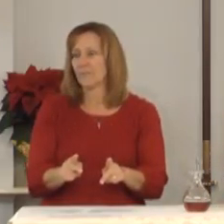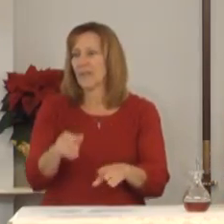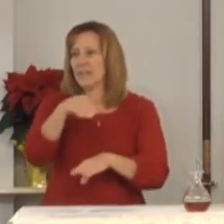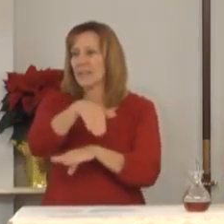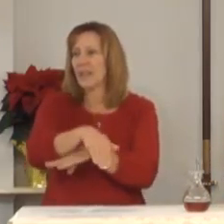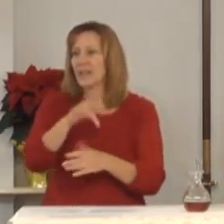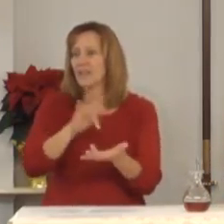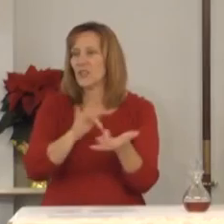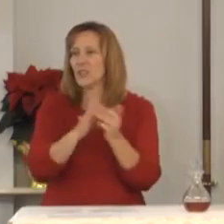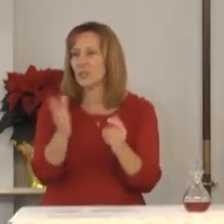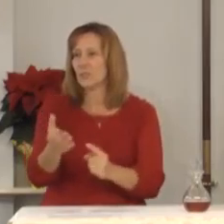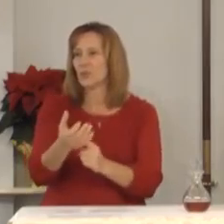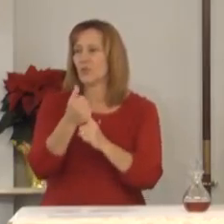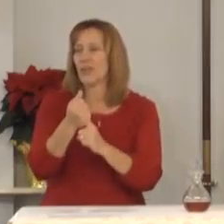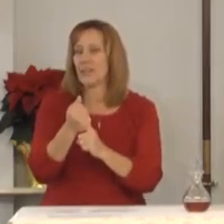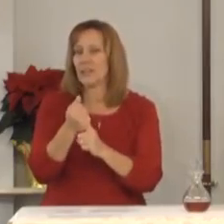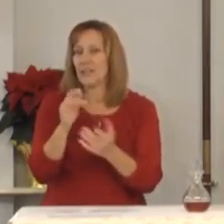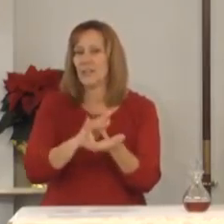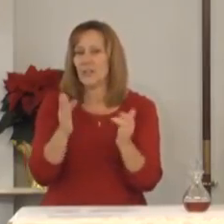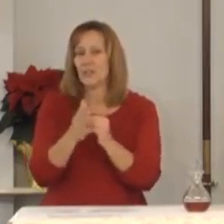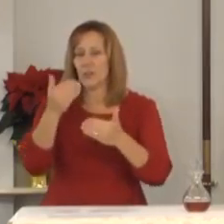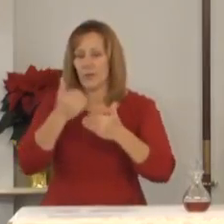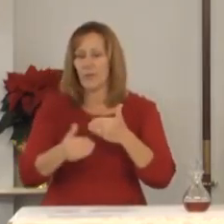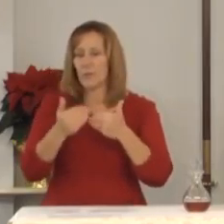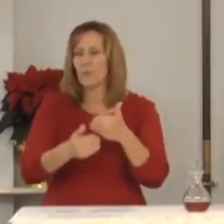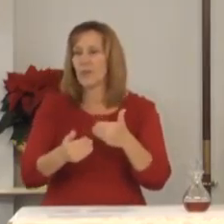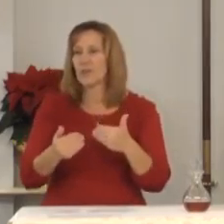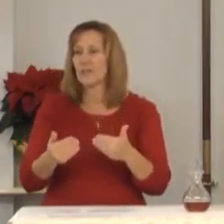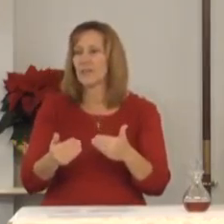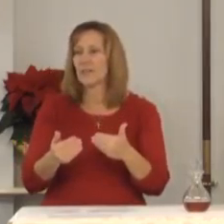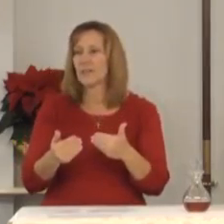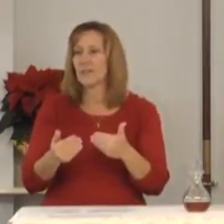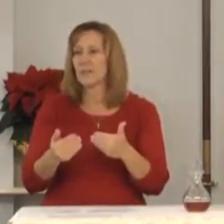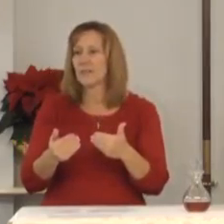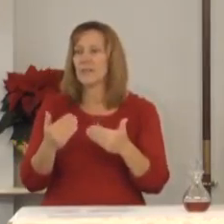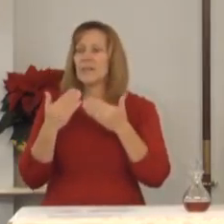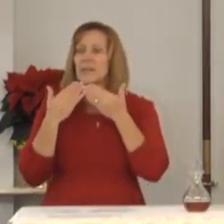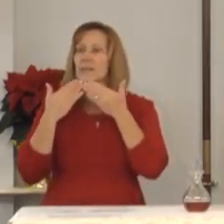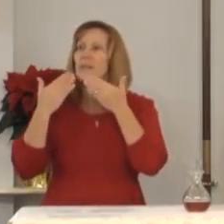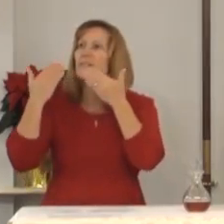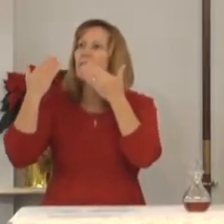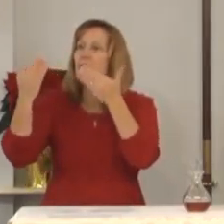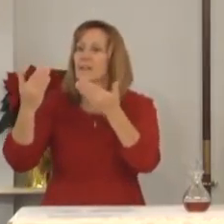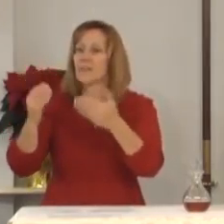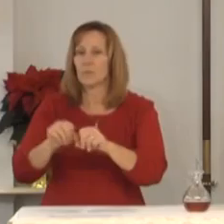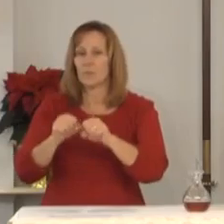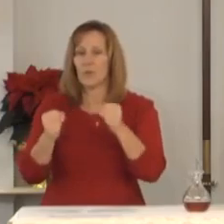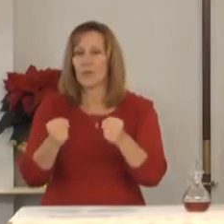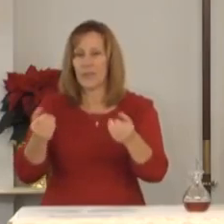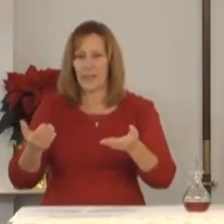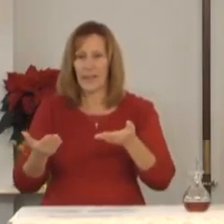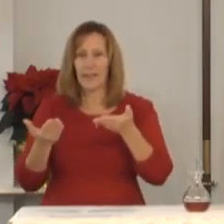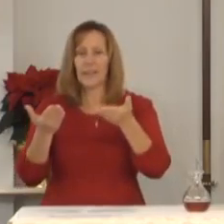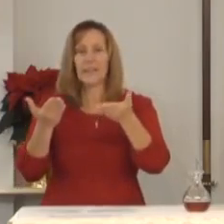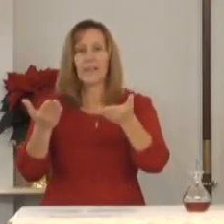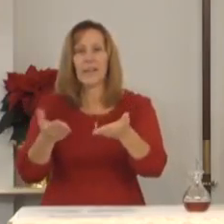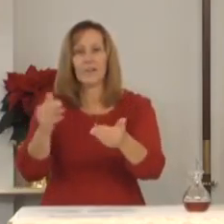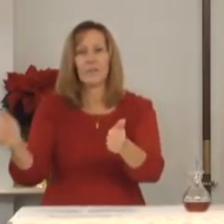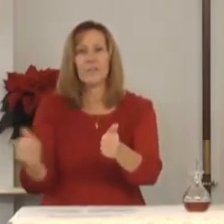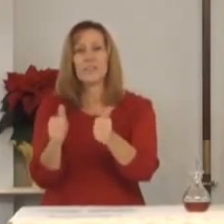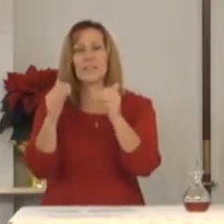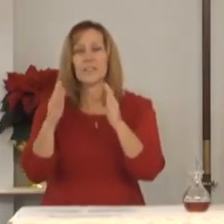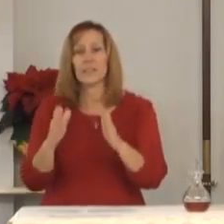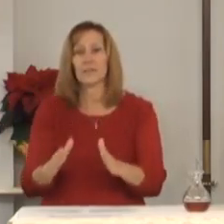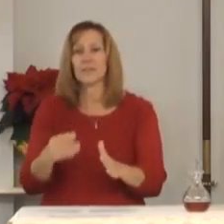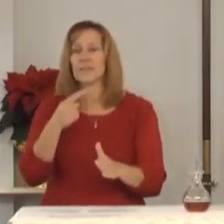In the night in which he was betrayed, our Lord Jesus took bread, gave thanks, broke it, and gave